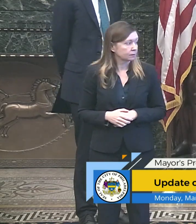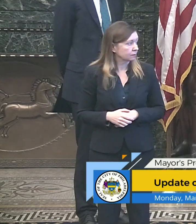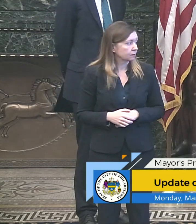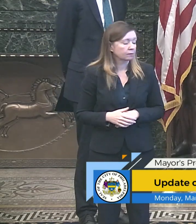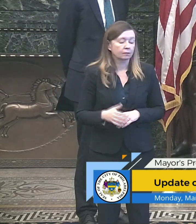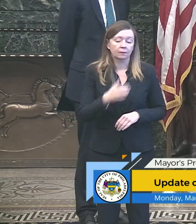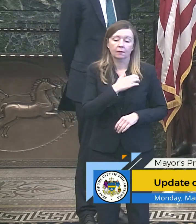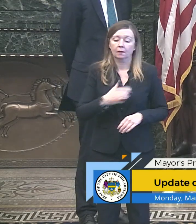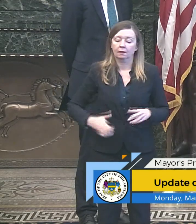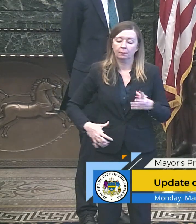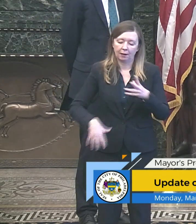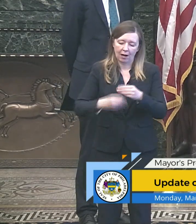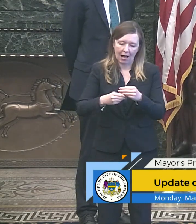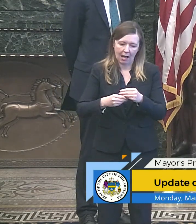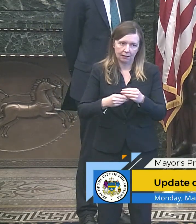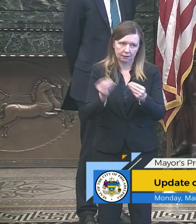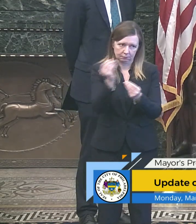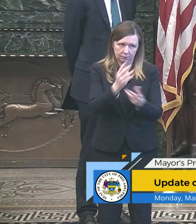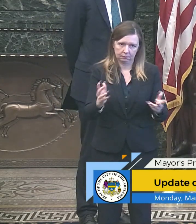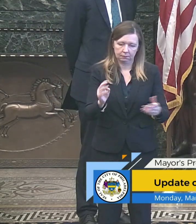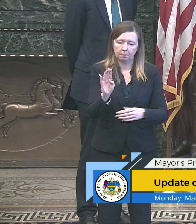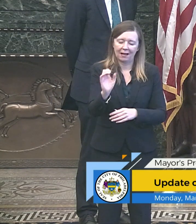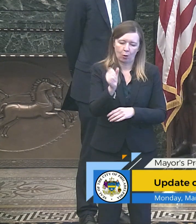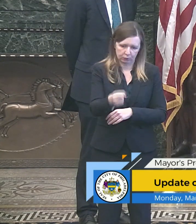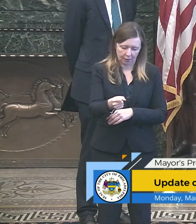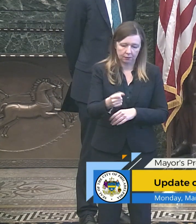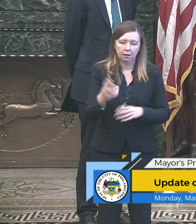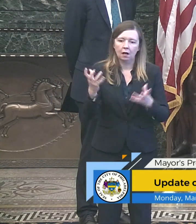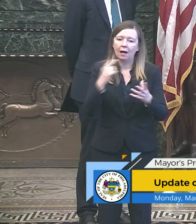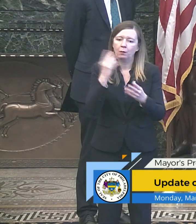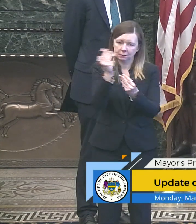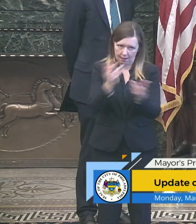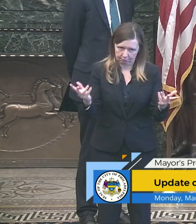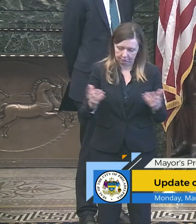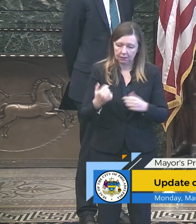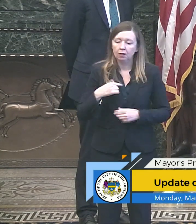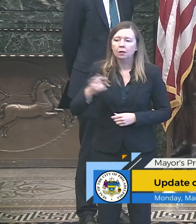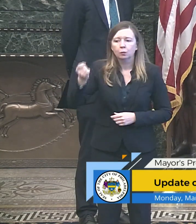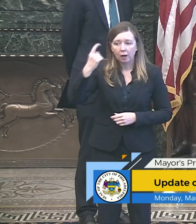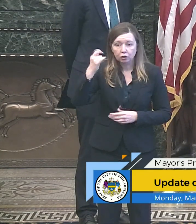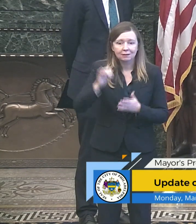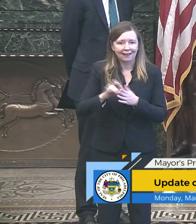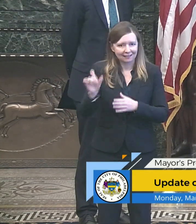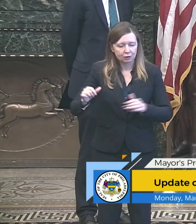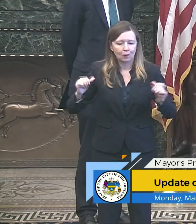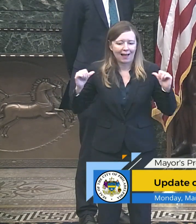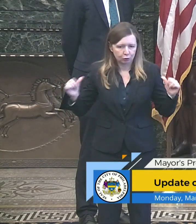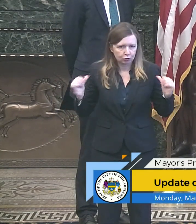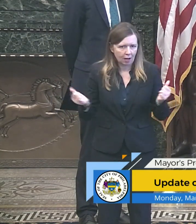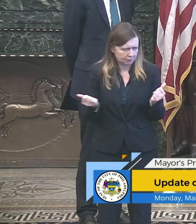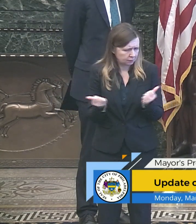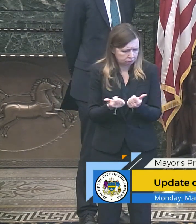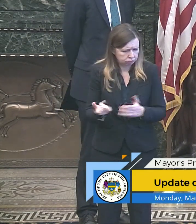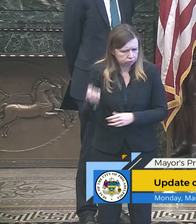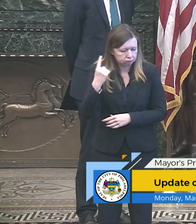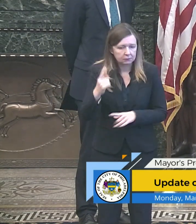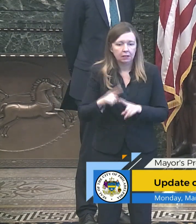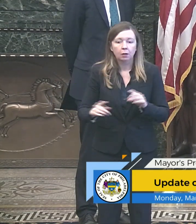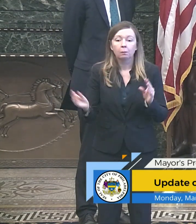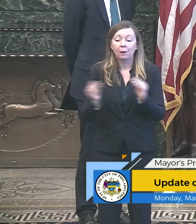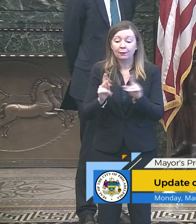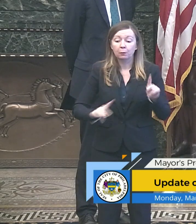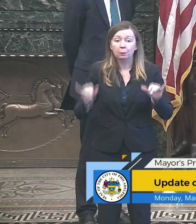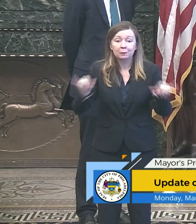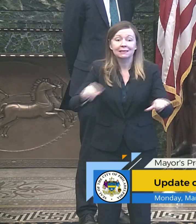Pat. Next up, let me say, Mike, hold on. And just let me say one thing. Although we understand the need to exercise and that kind of stuff, the more people that